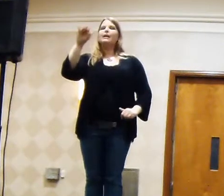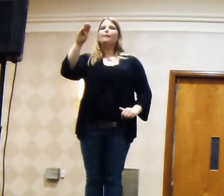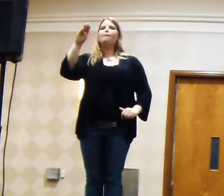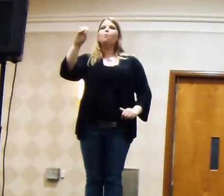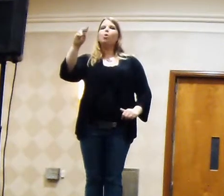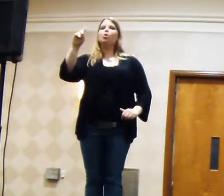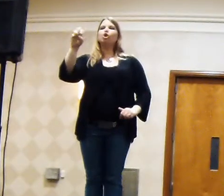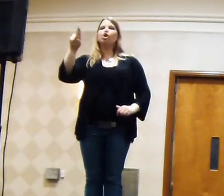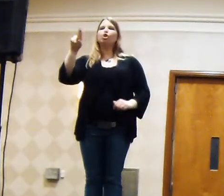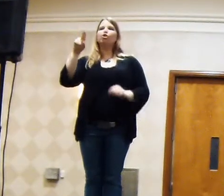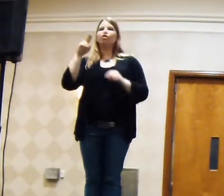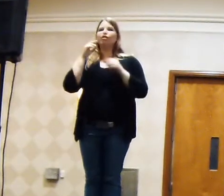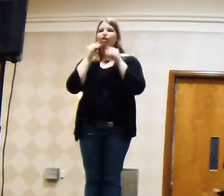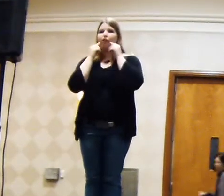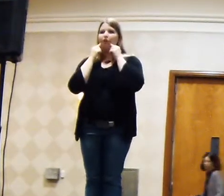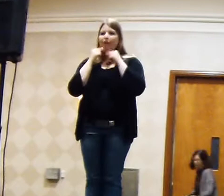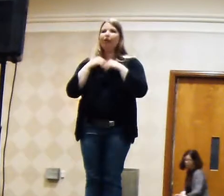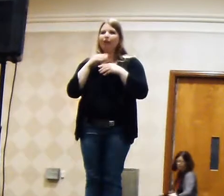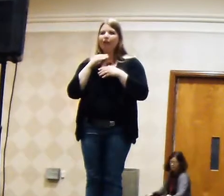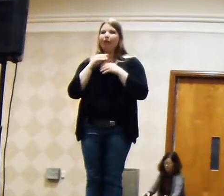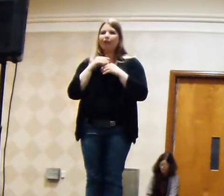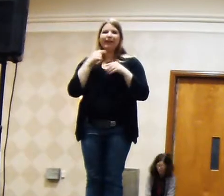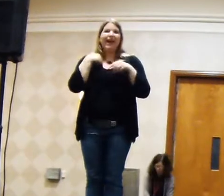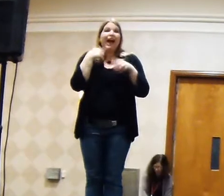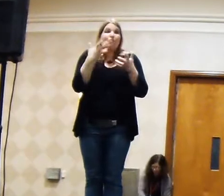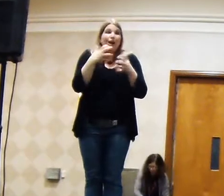And we couldn't stop laughing, so I was like this.